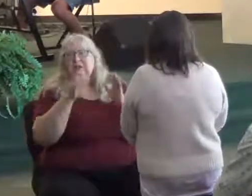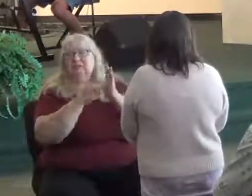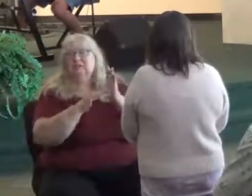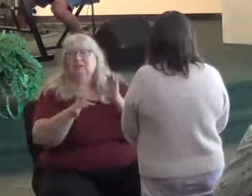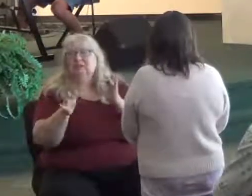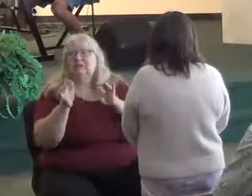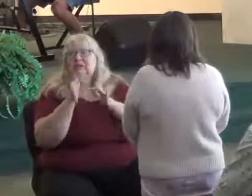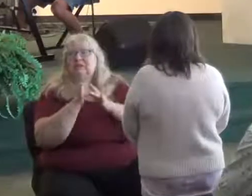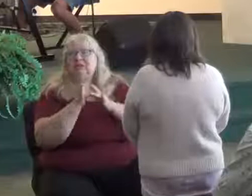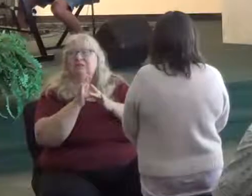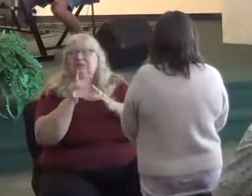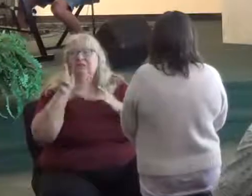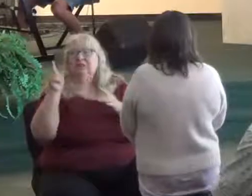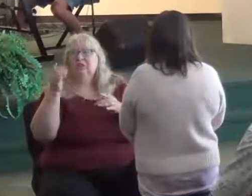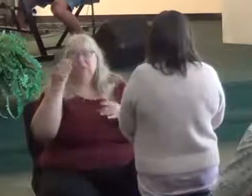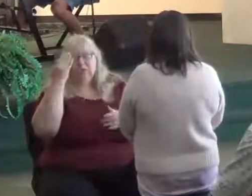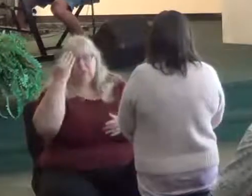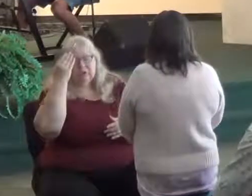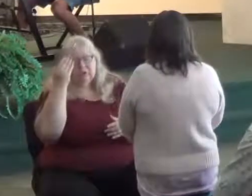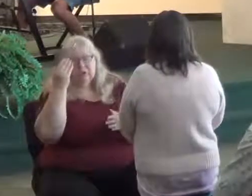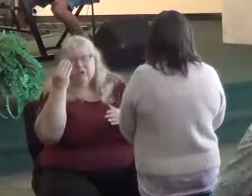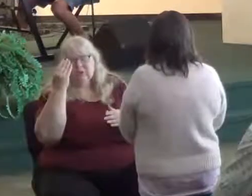Jesus, you don't owe me